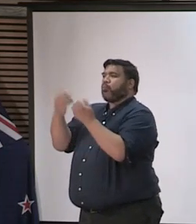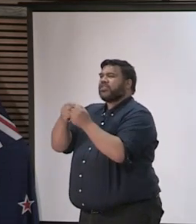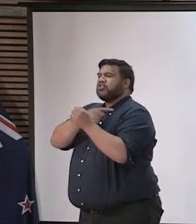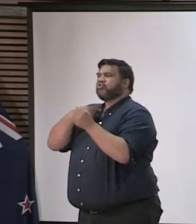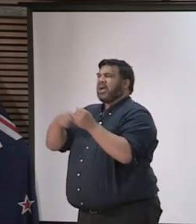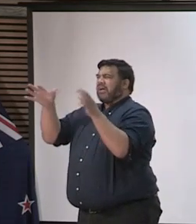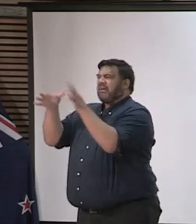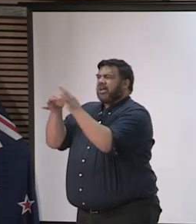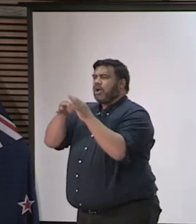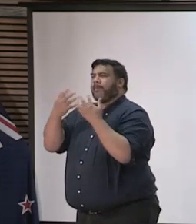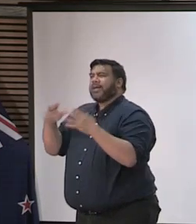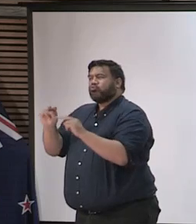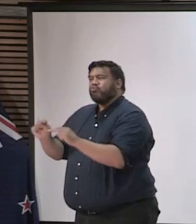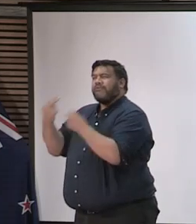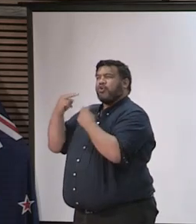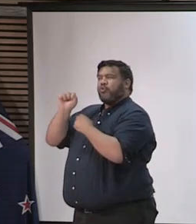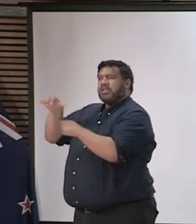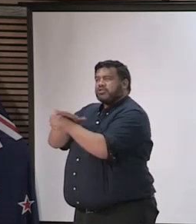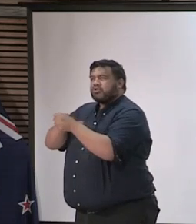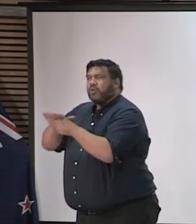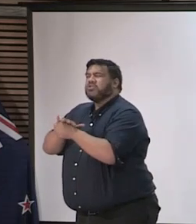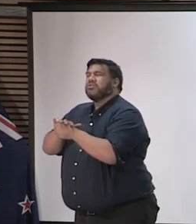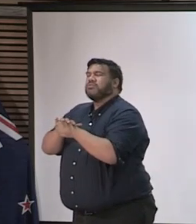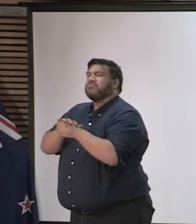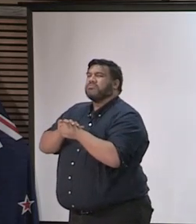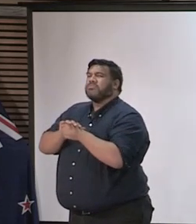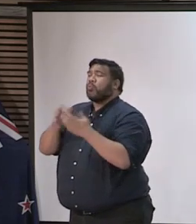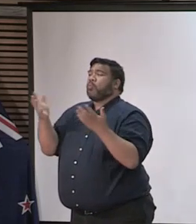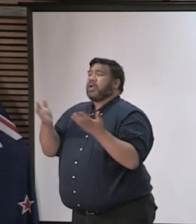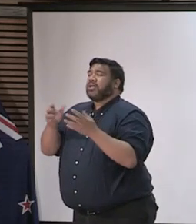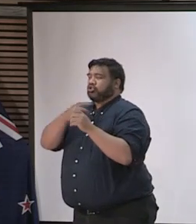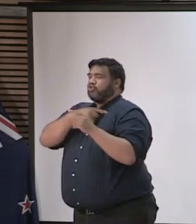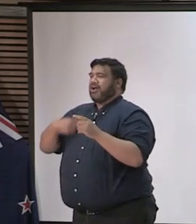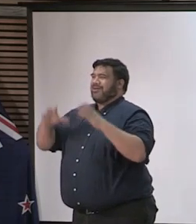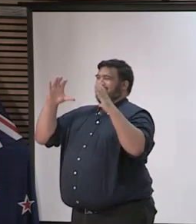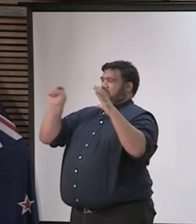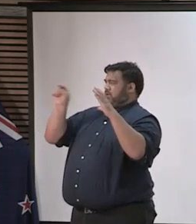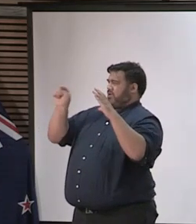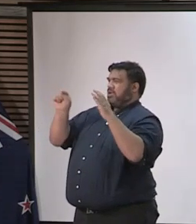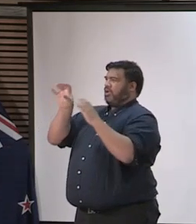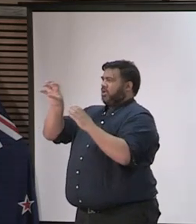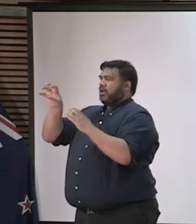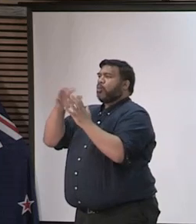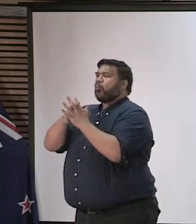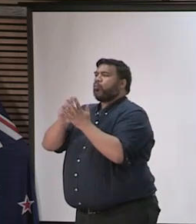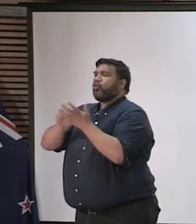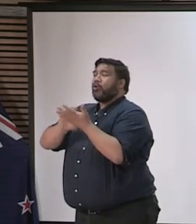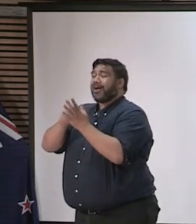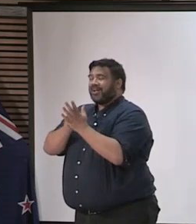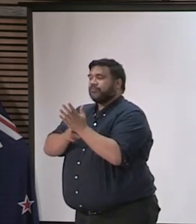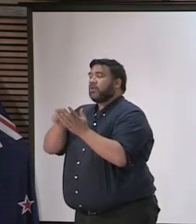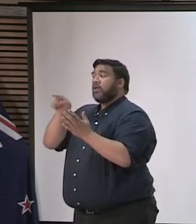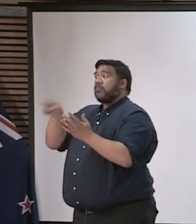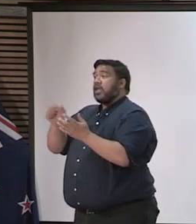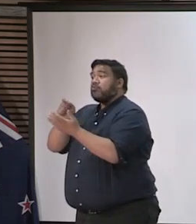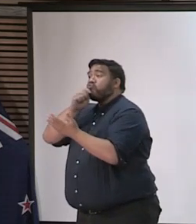review in China, particularly in Wuhan, which was a 10-day mission there, and that report came out in